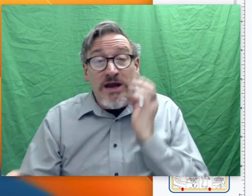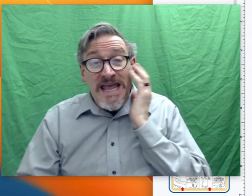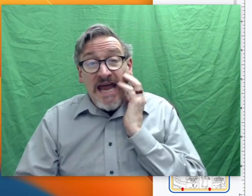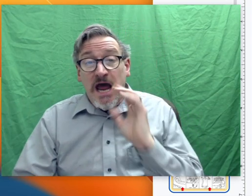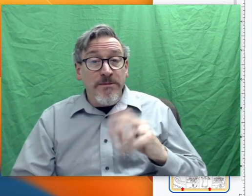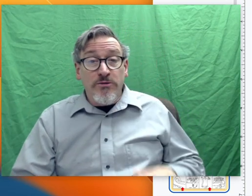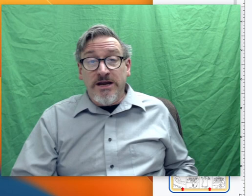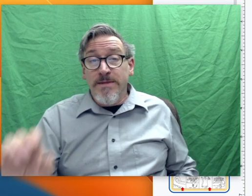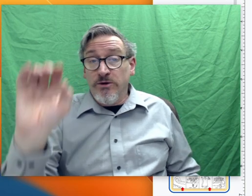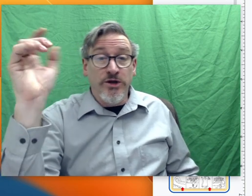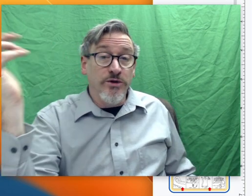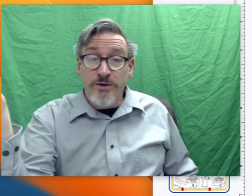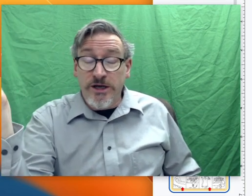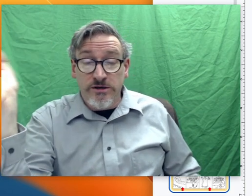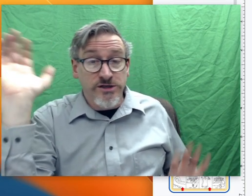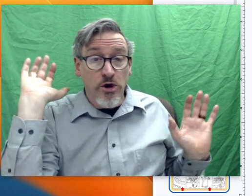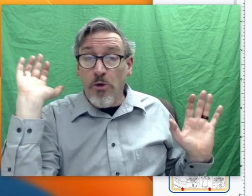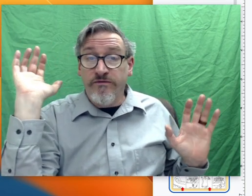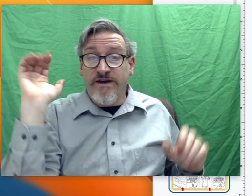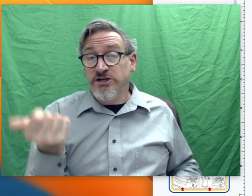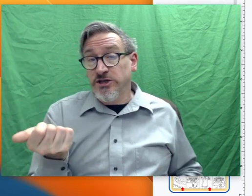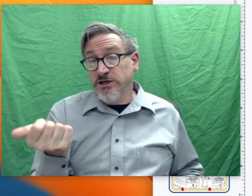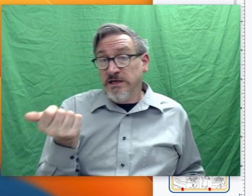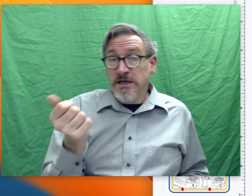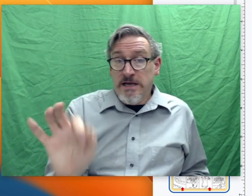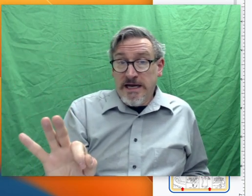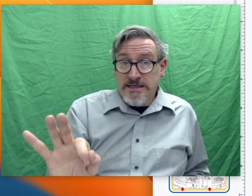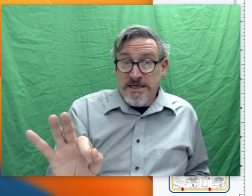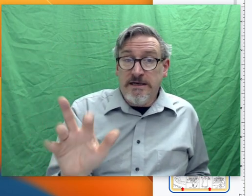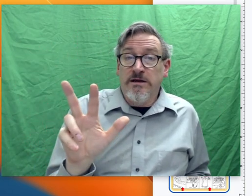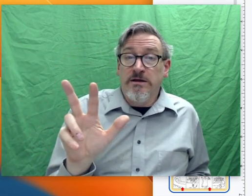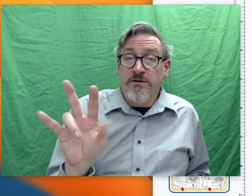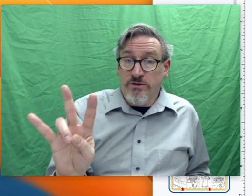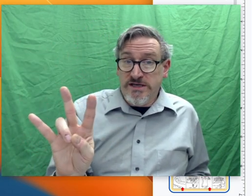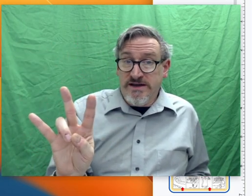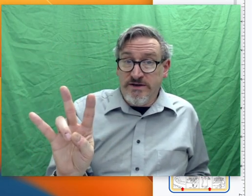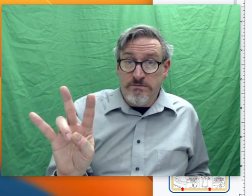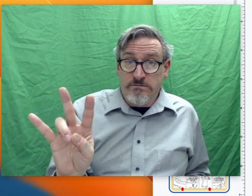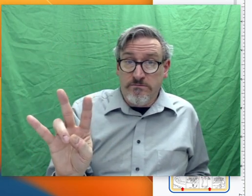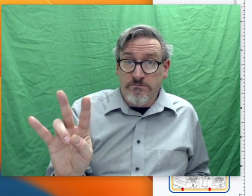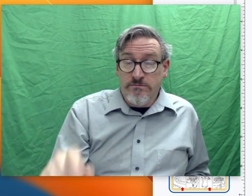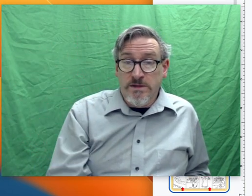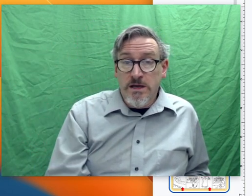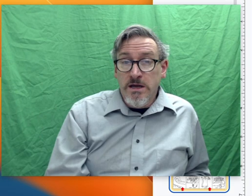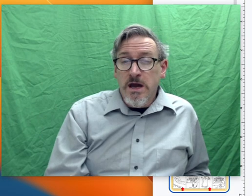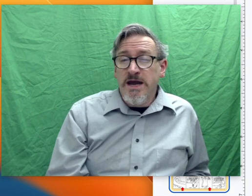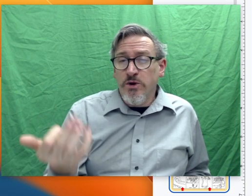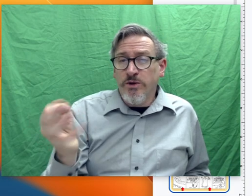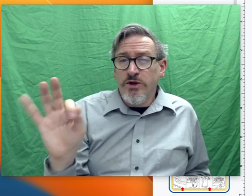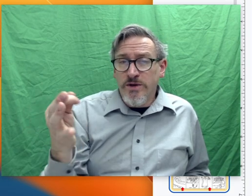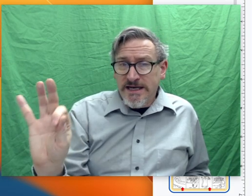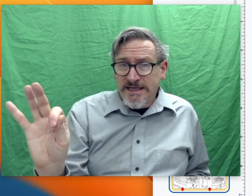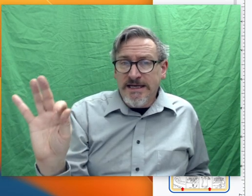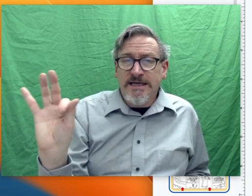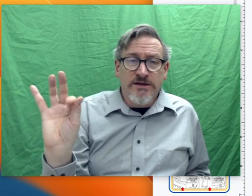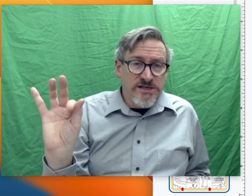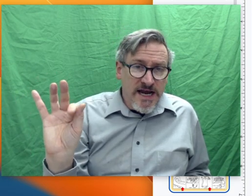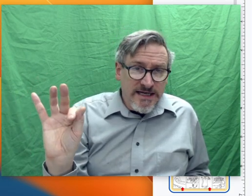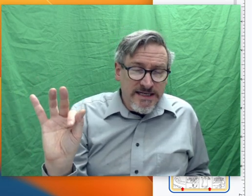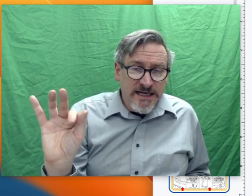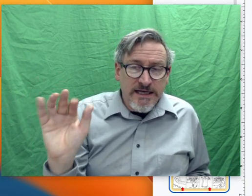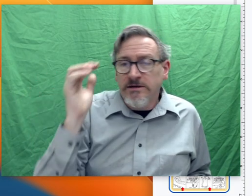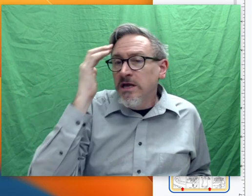now again, I'm going to recommend when you do years, go old-fashioned 1937. I know you can do 19,